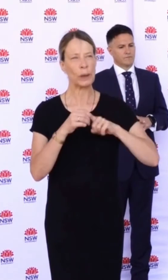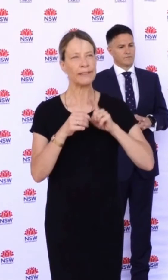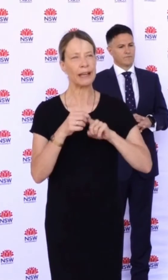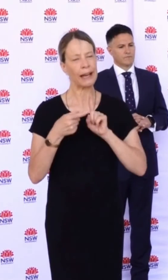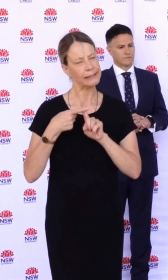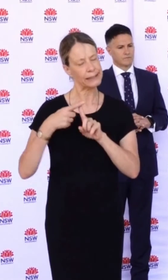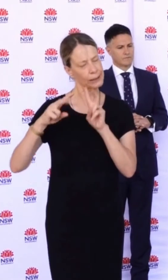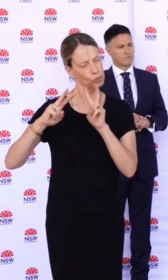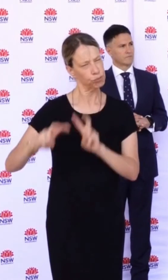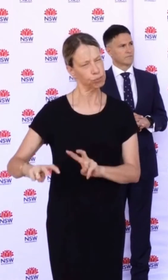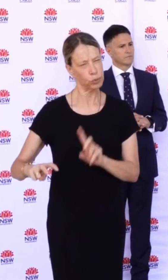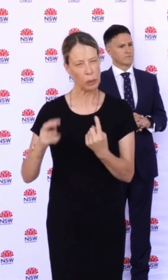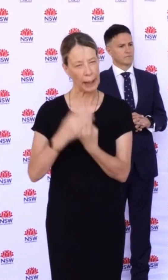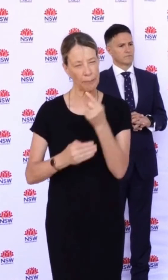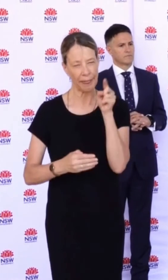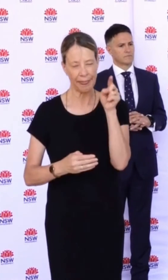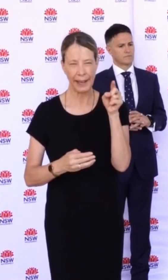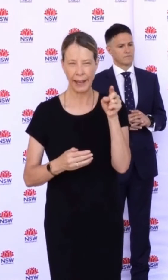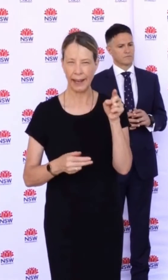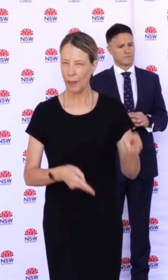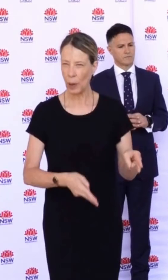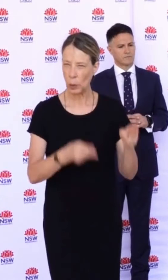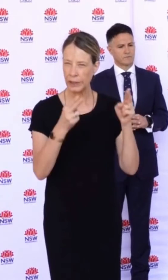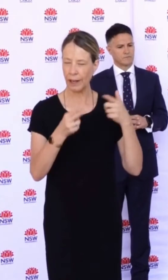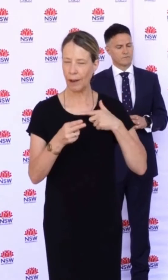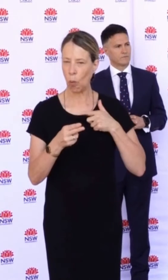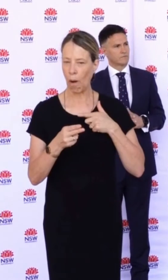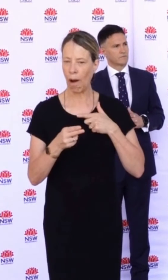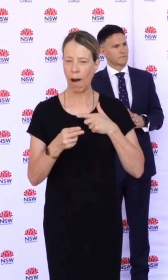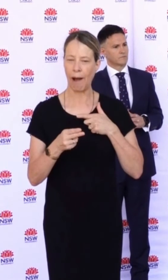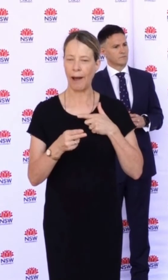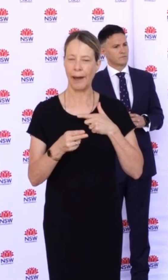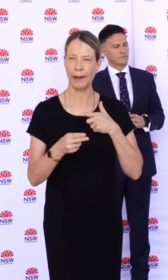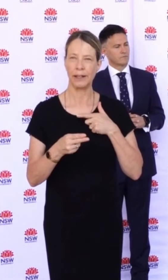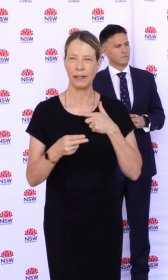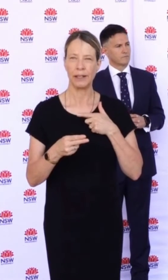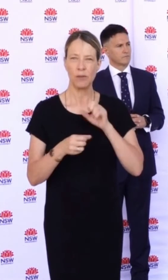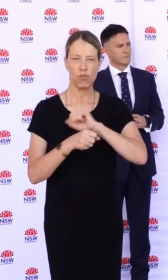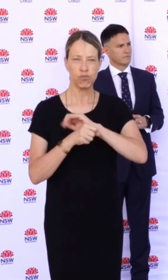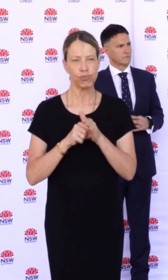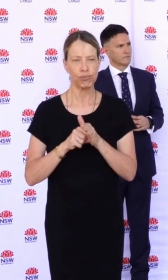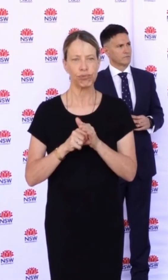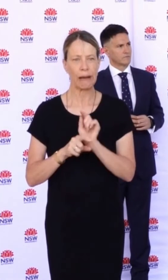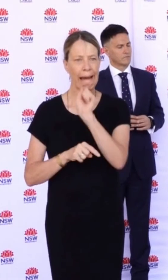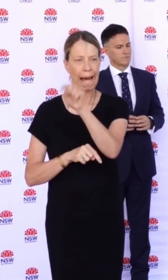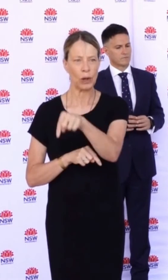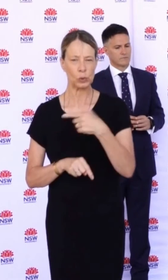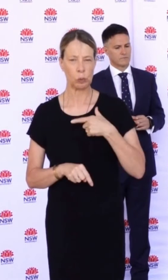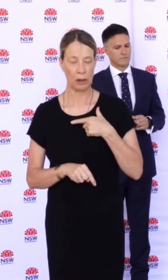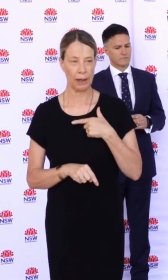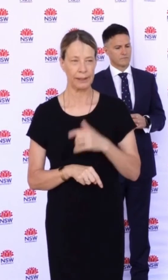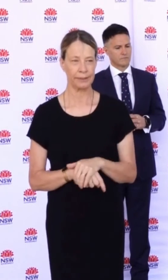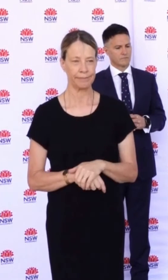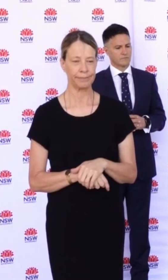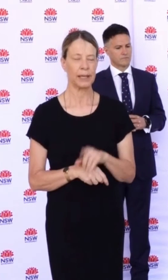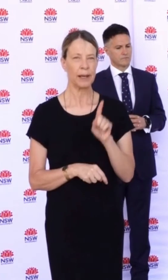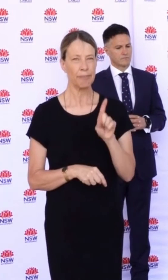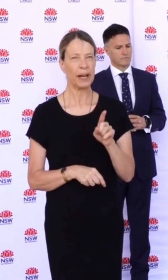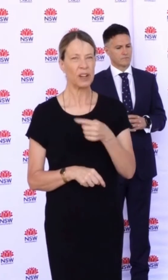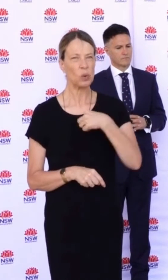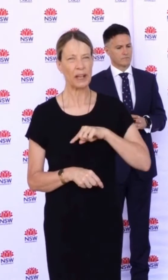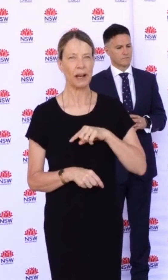active cases of different variants, are you concerned at all what's happened at the Hotel Grand Chancellor in Brisbane would happen in New South Wales?